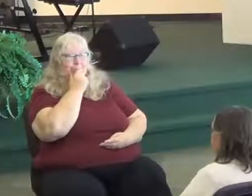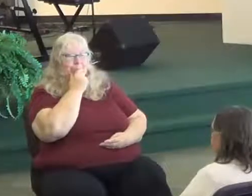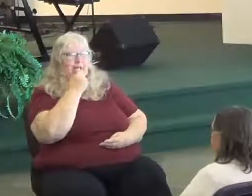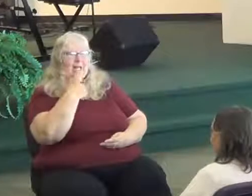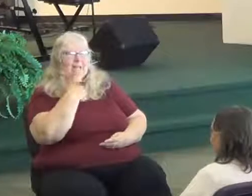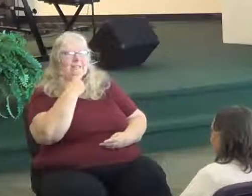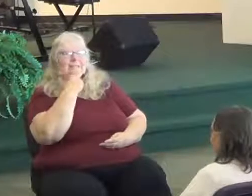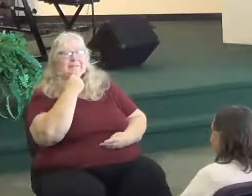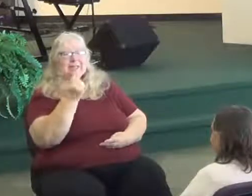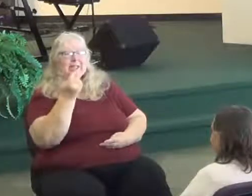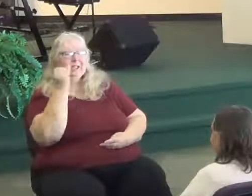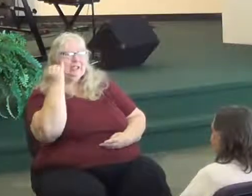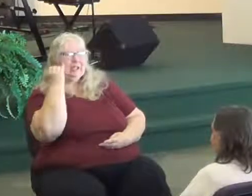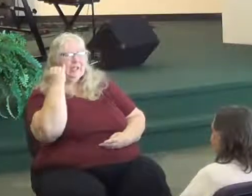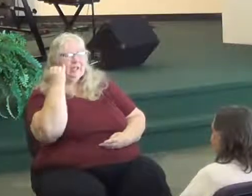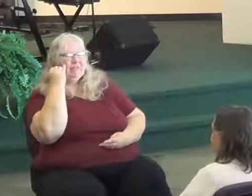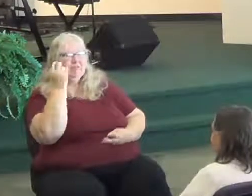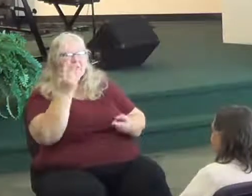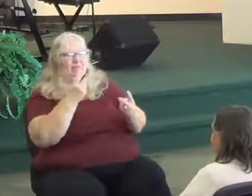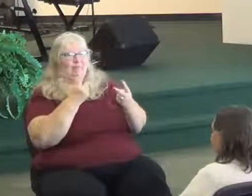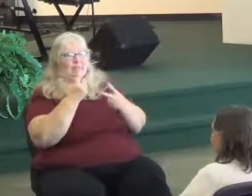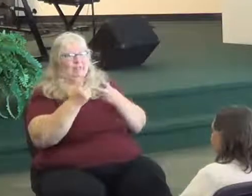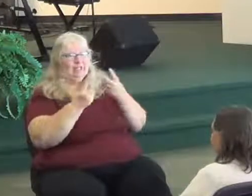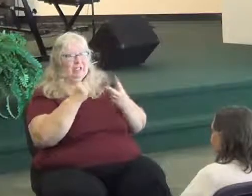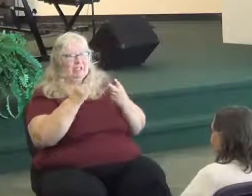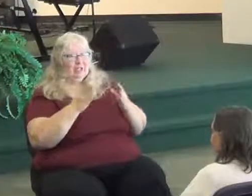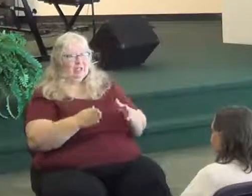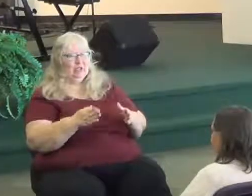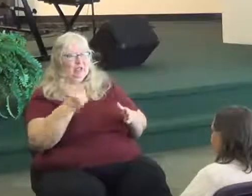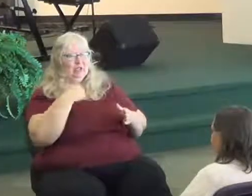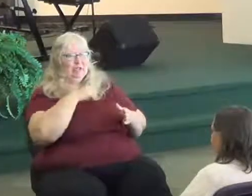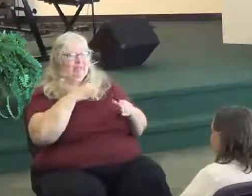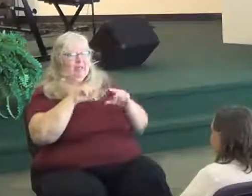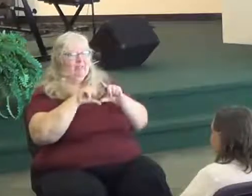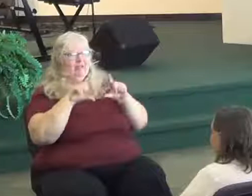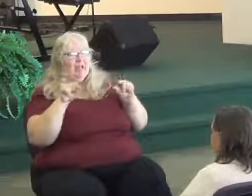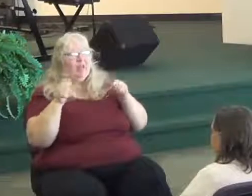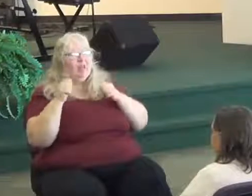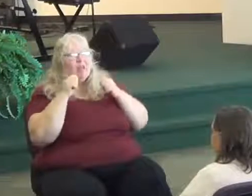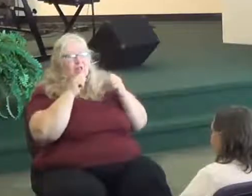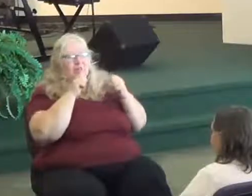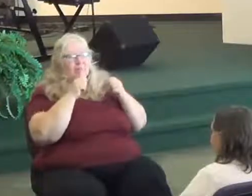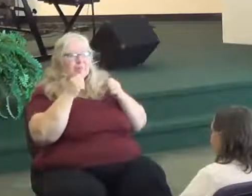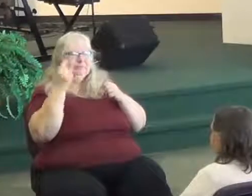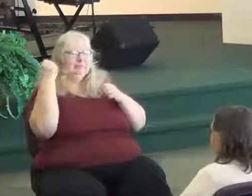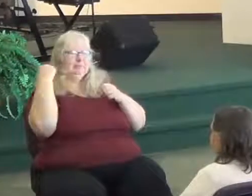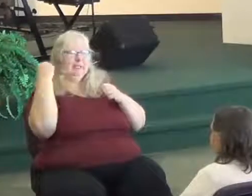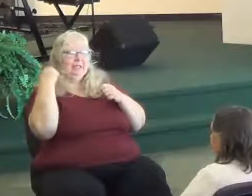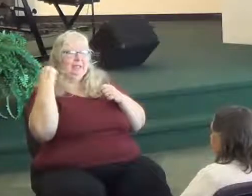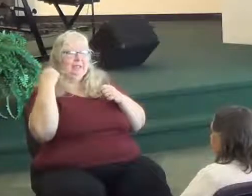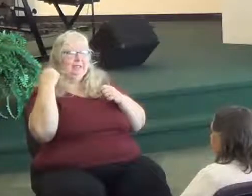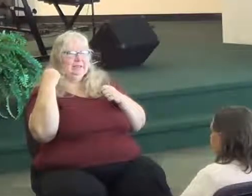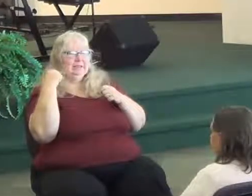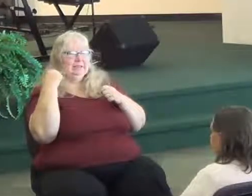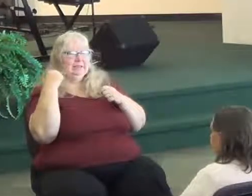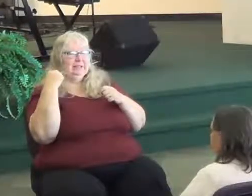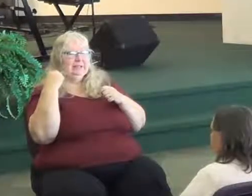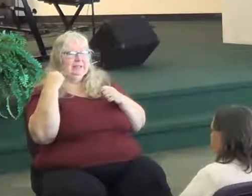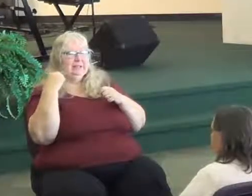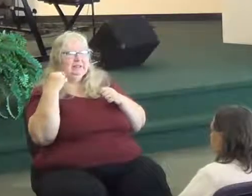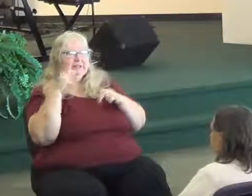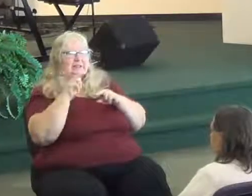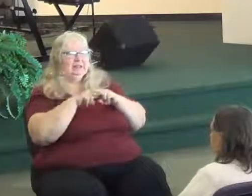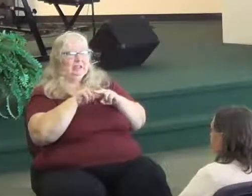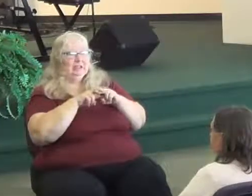I'll tell you, if you are a guest here this morning, we've got envelopes in the back of the chairs, and we've got an offering table out in the